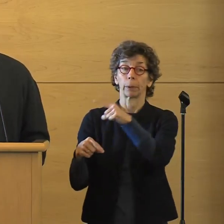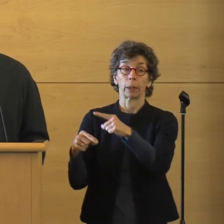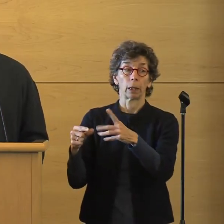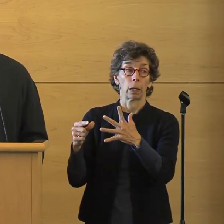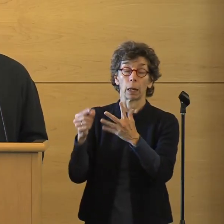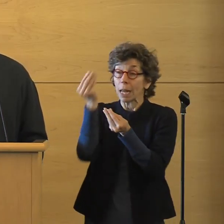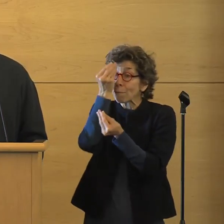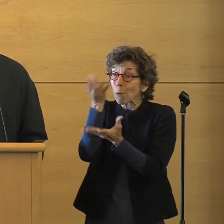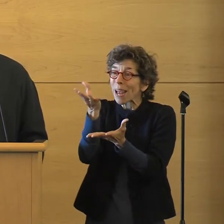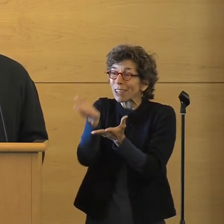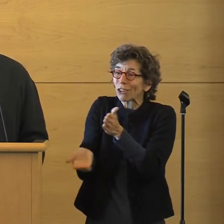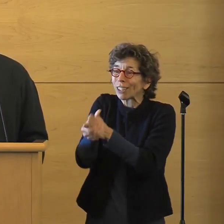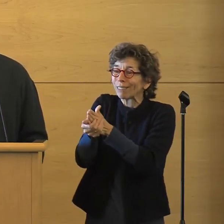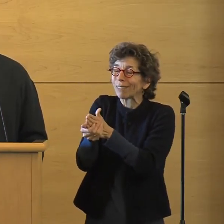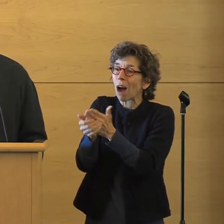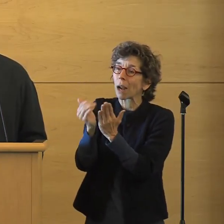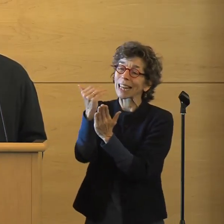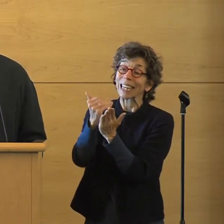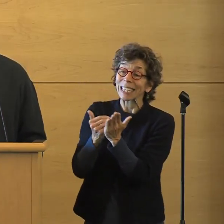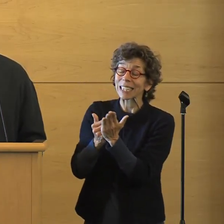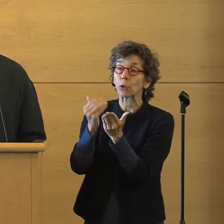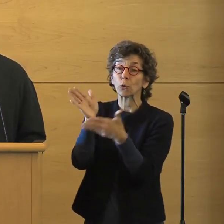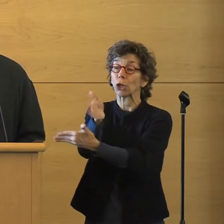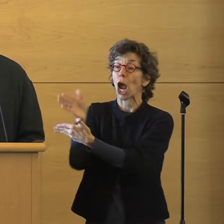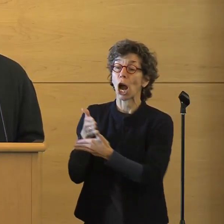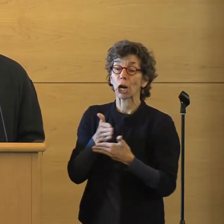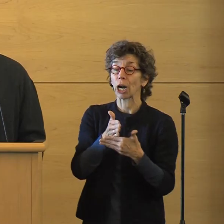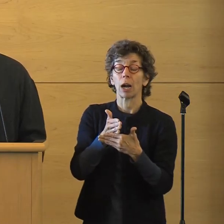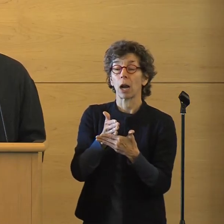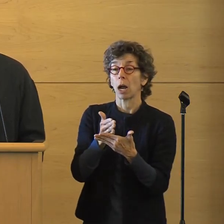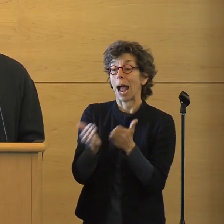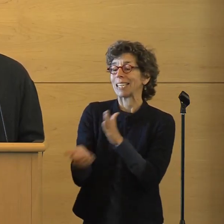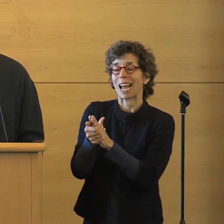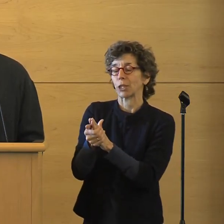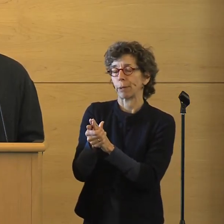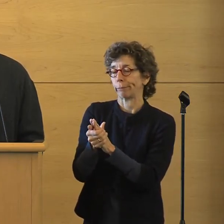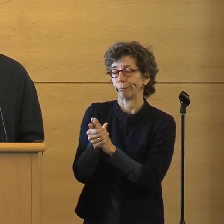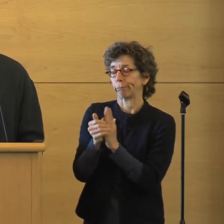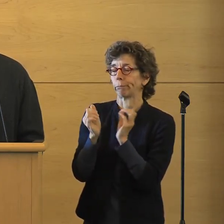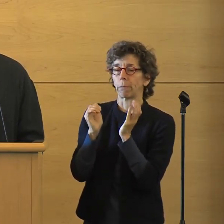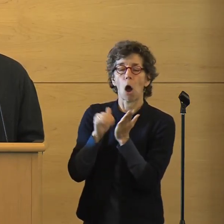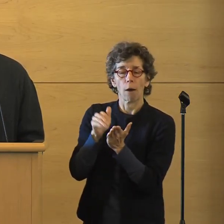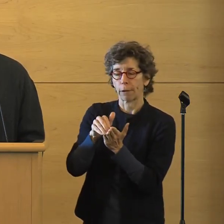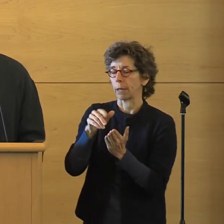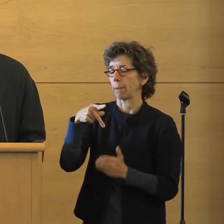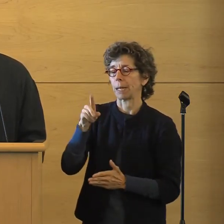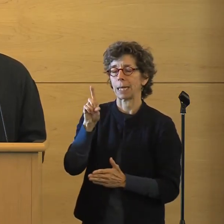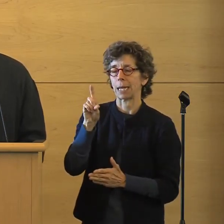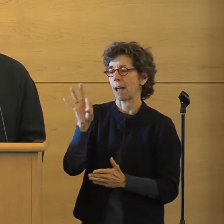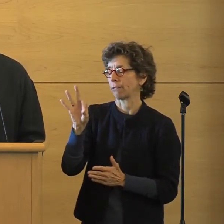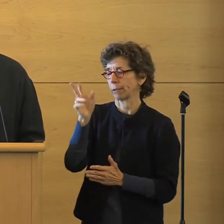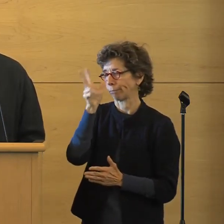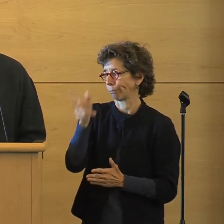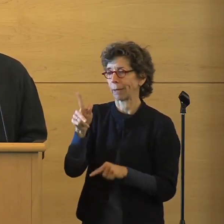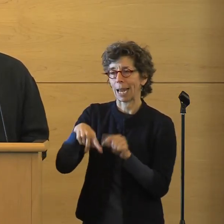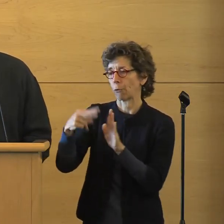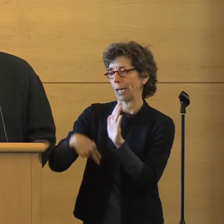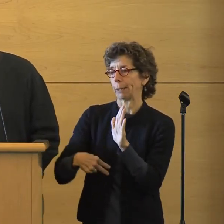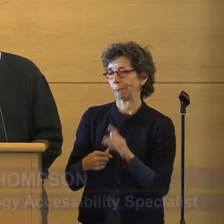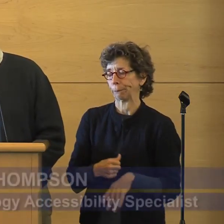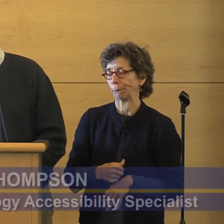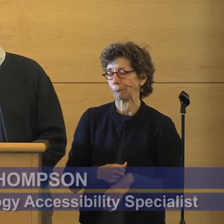attachment, it basically says text not found. There's nothing there. So it's actually one, even when you're sending around attachments, not